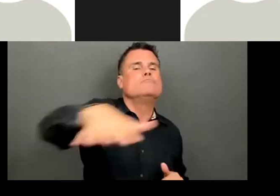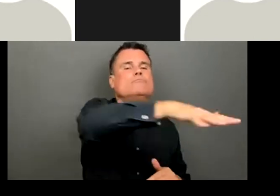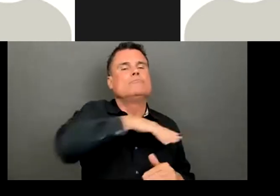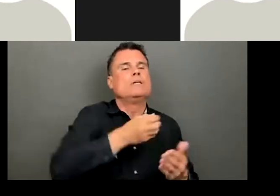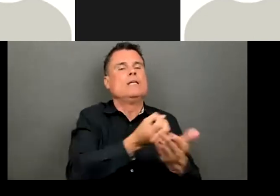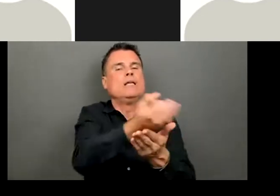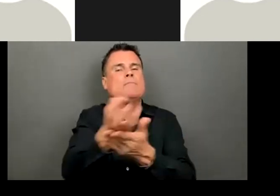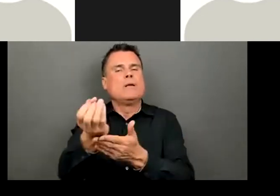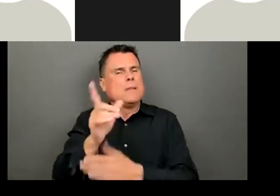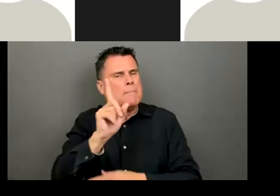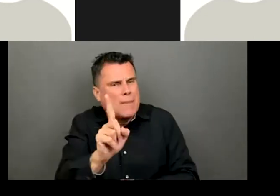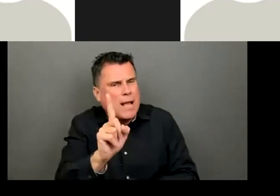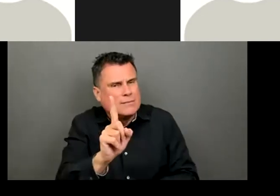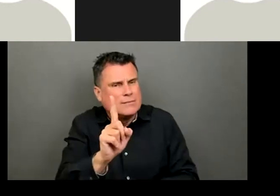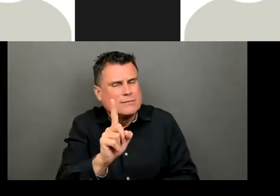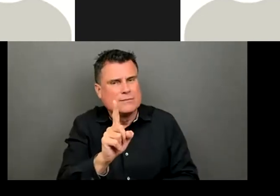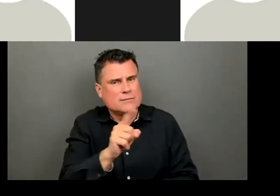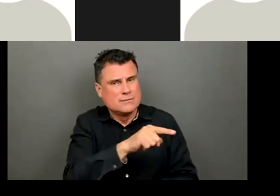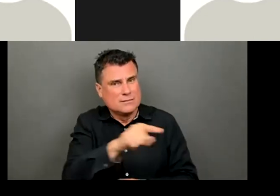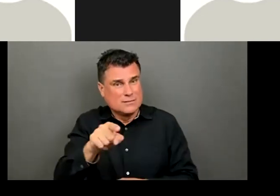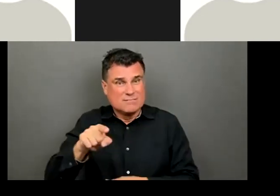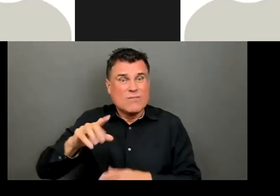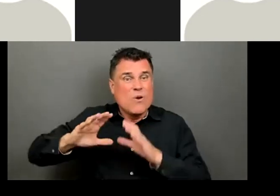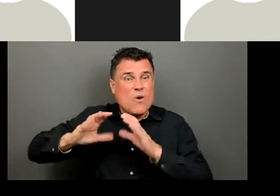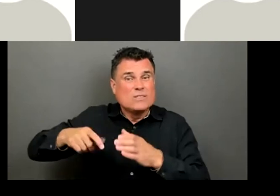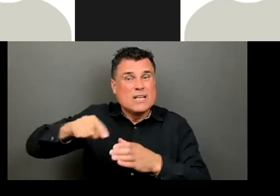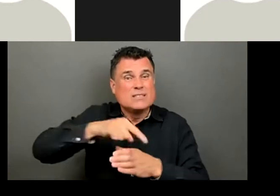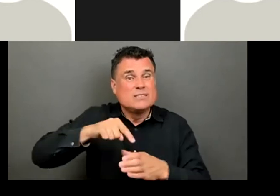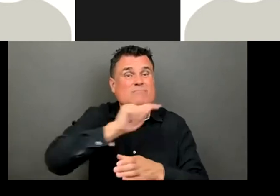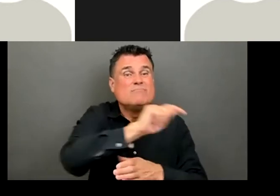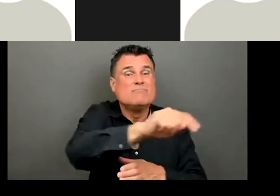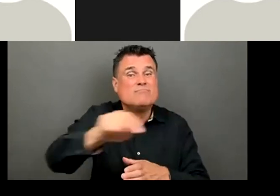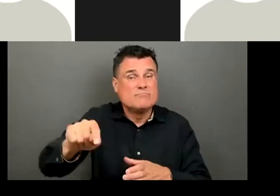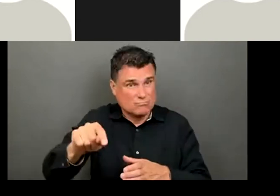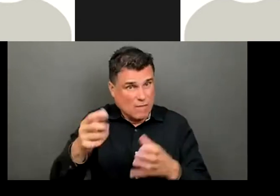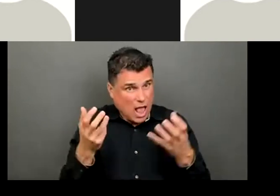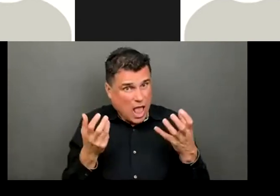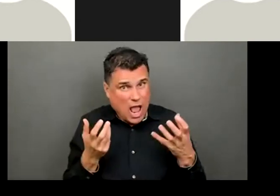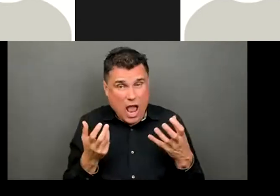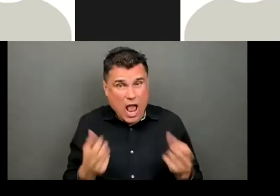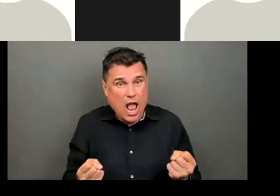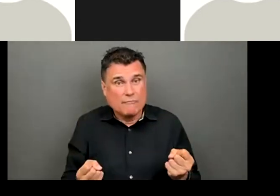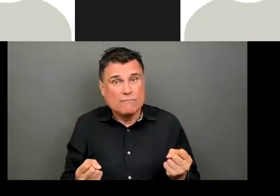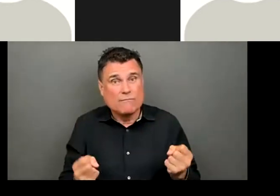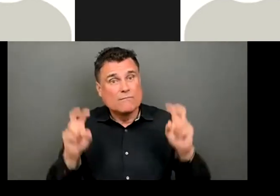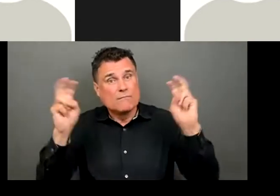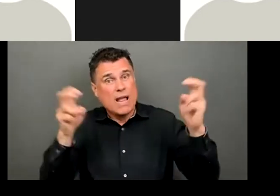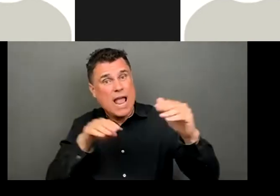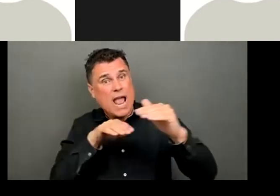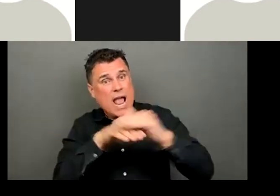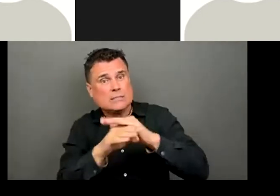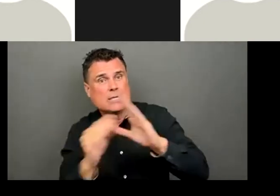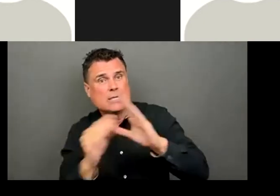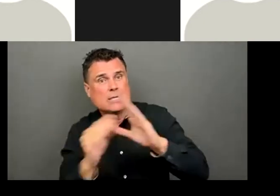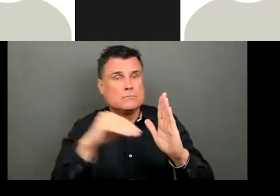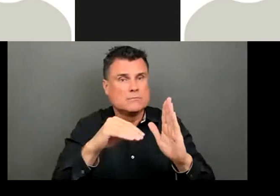have already built the accessible routes, at least to the built environment and communication built environment, even